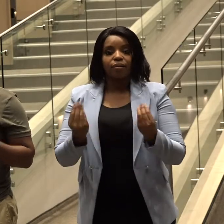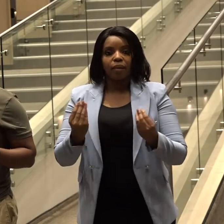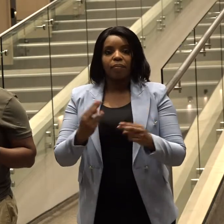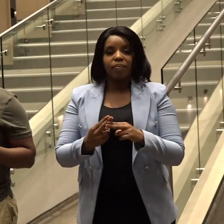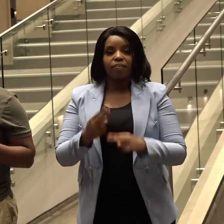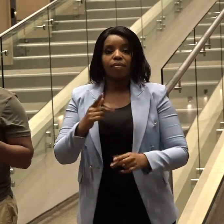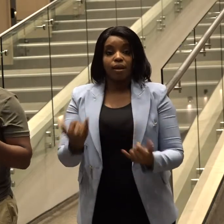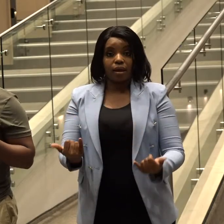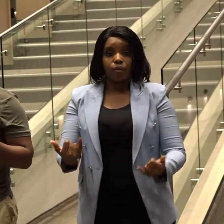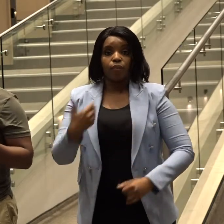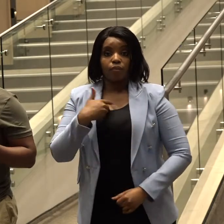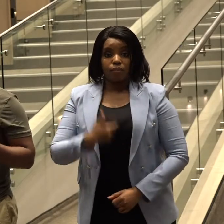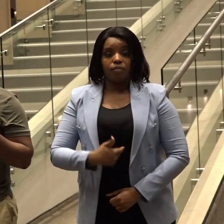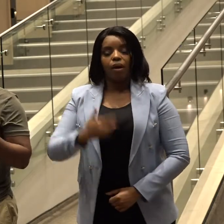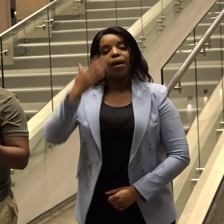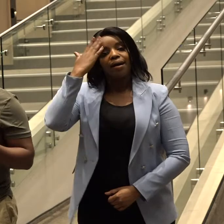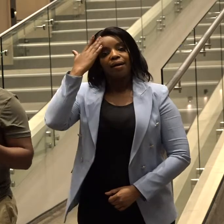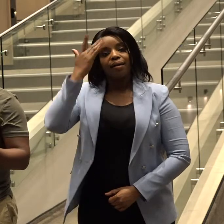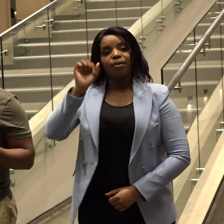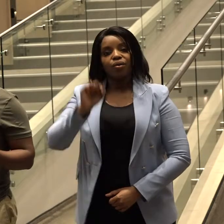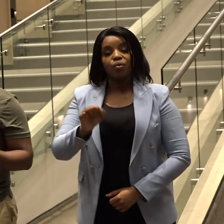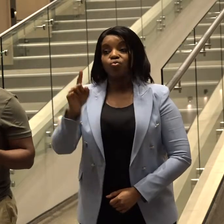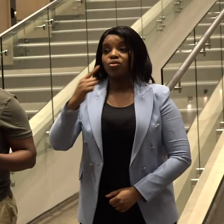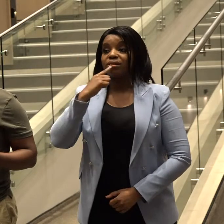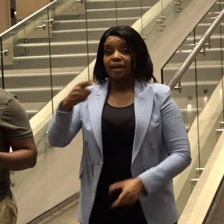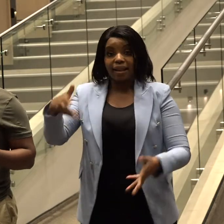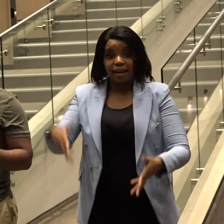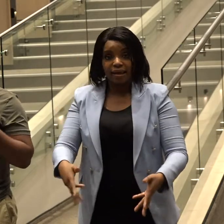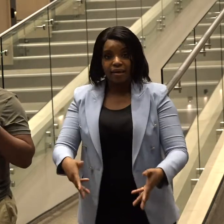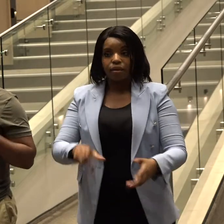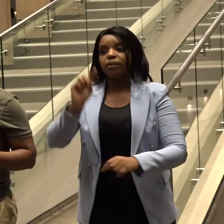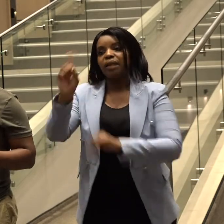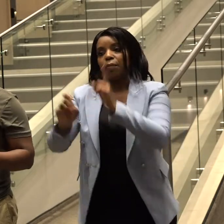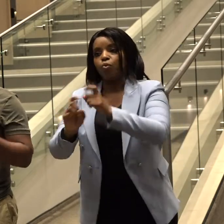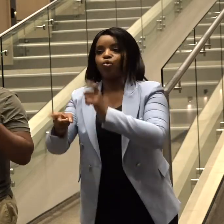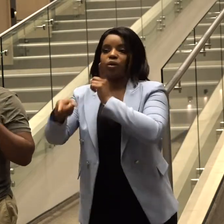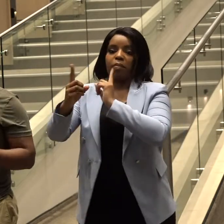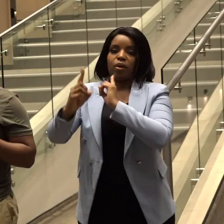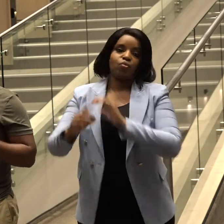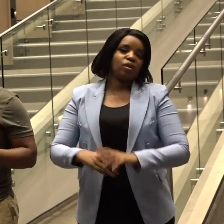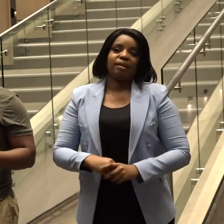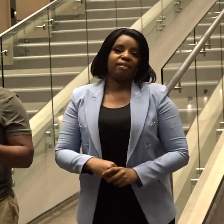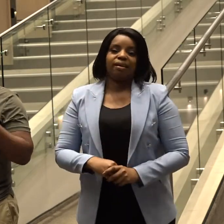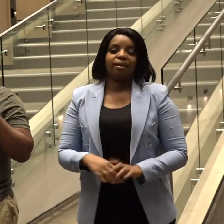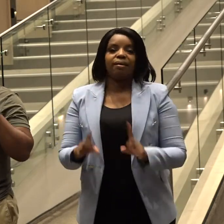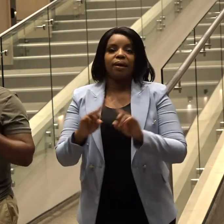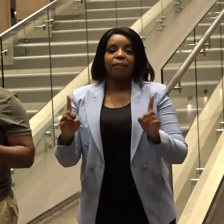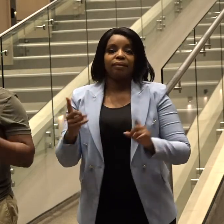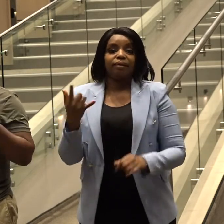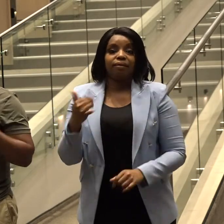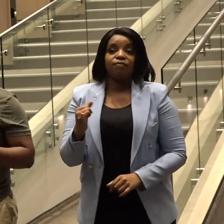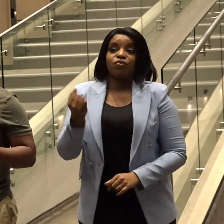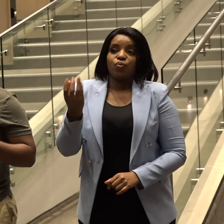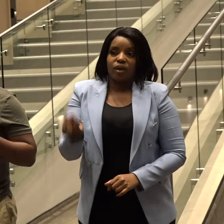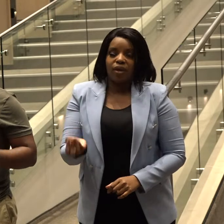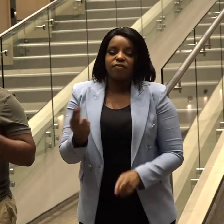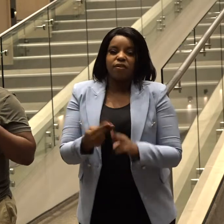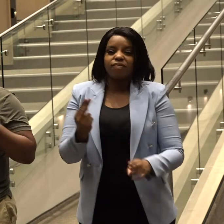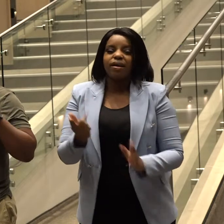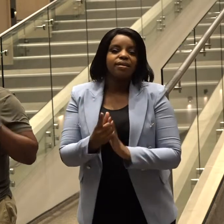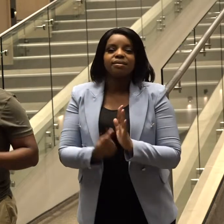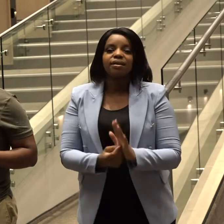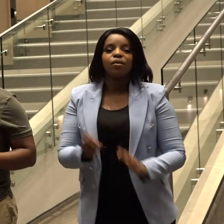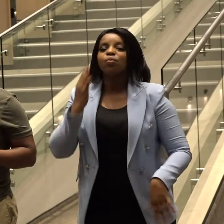given now I know you said this is not a question and answer discussion but if we have a final date of where and when